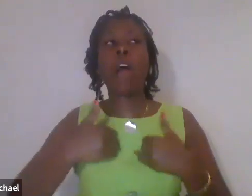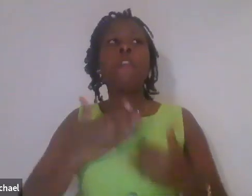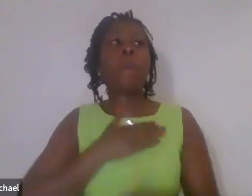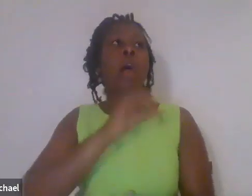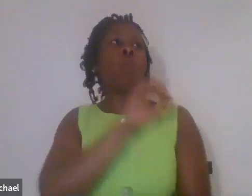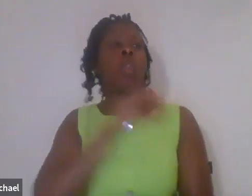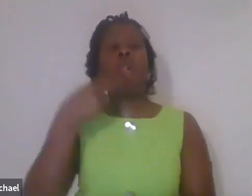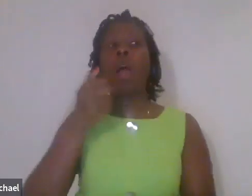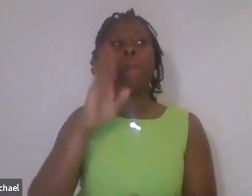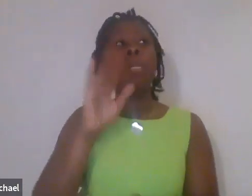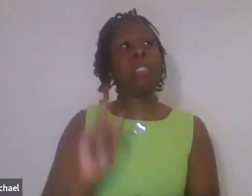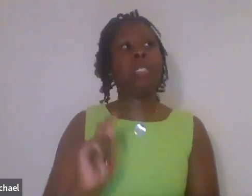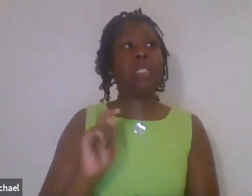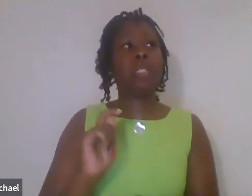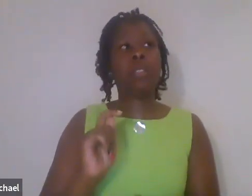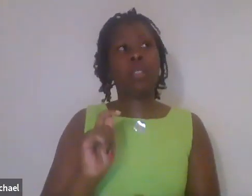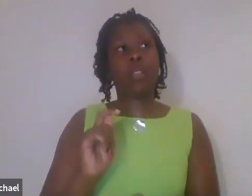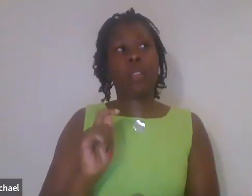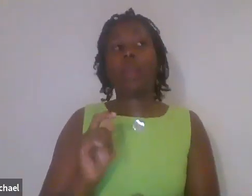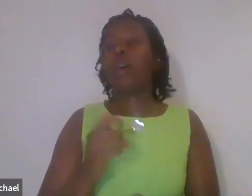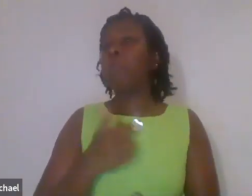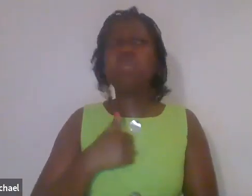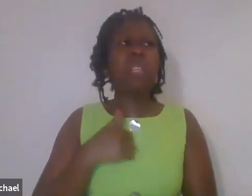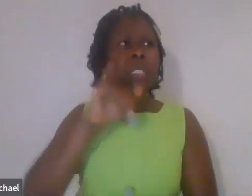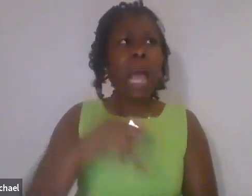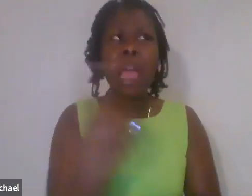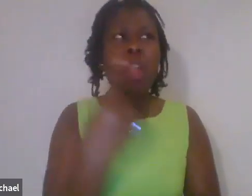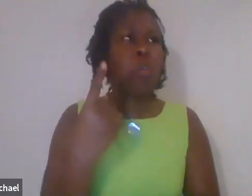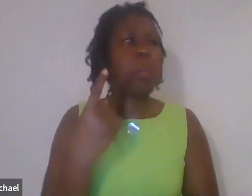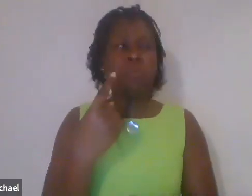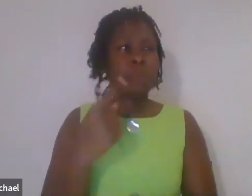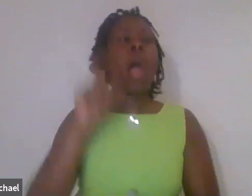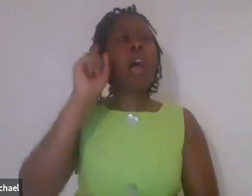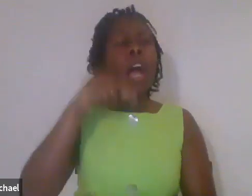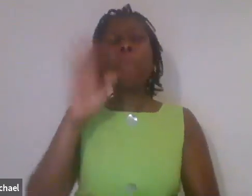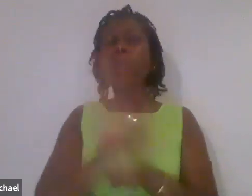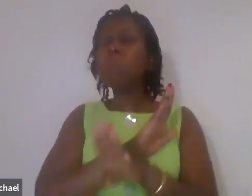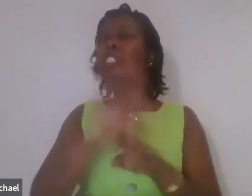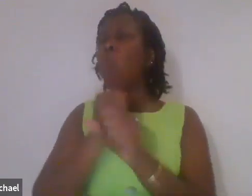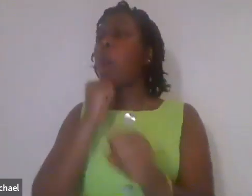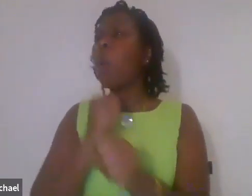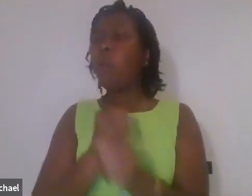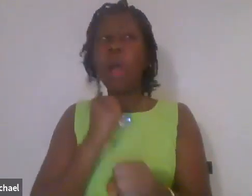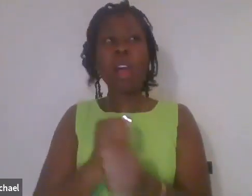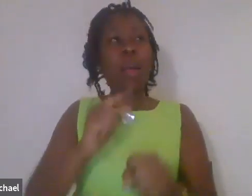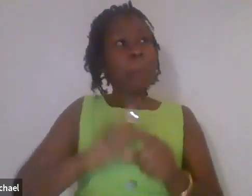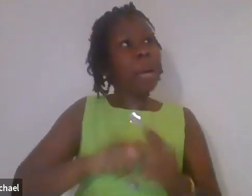always guides me. I have my own habit. I don't stay alone. I can be busy at